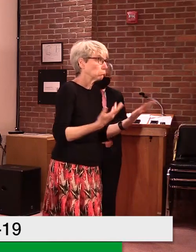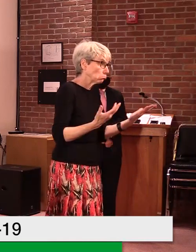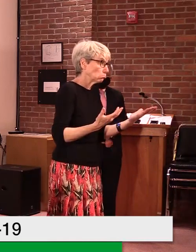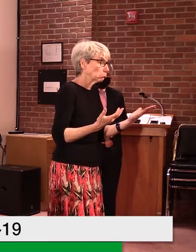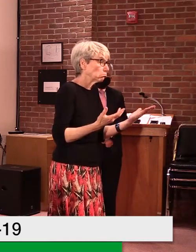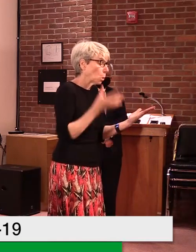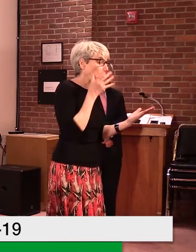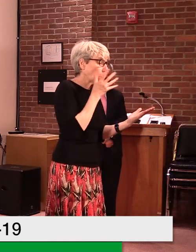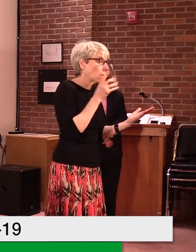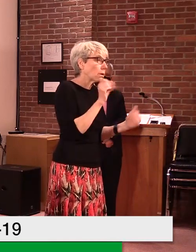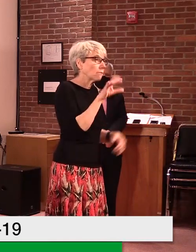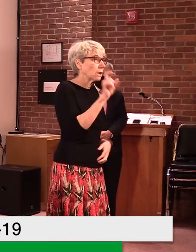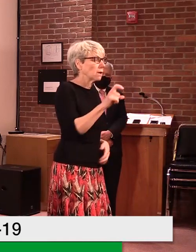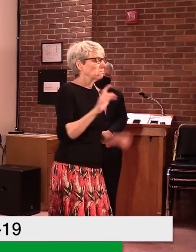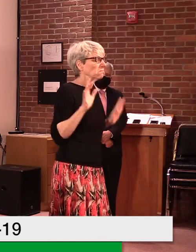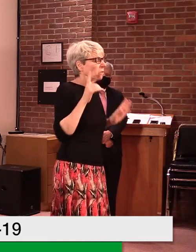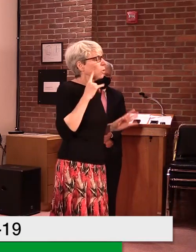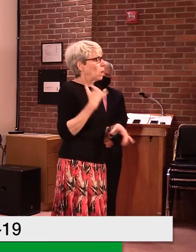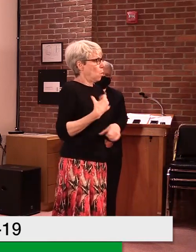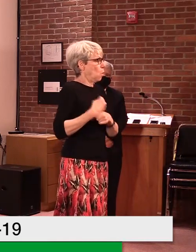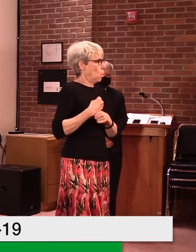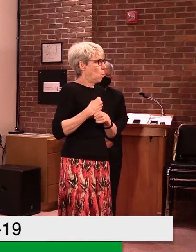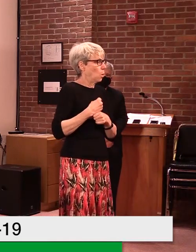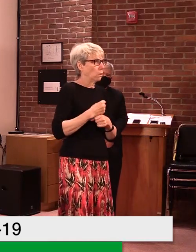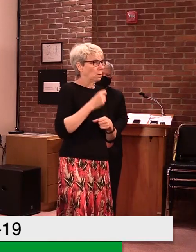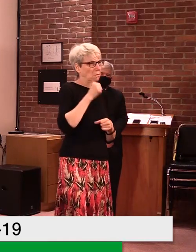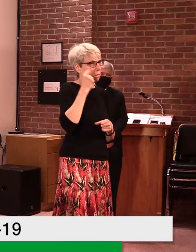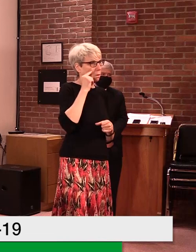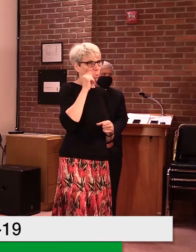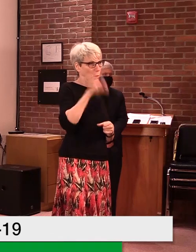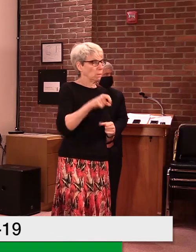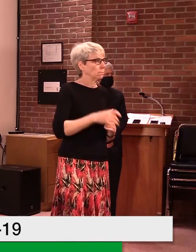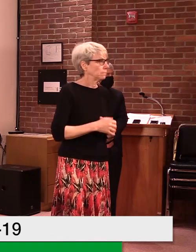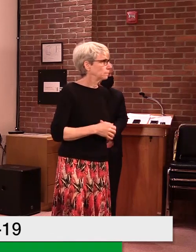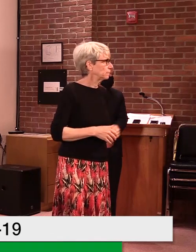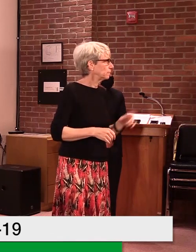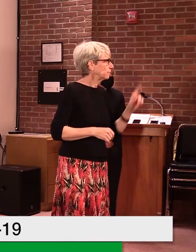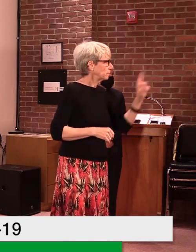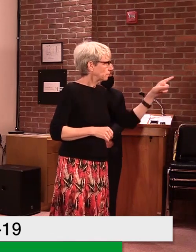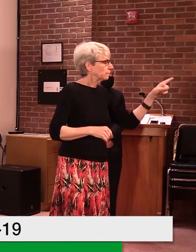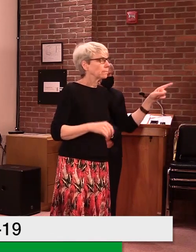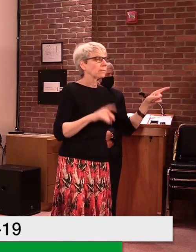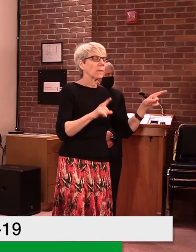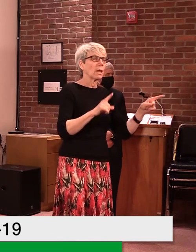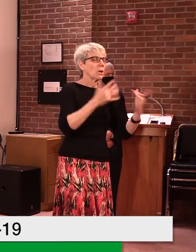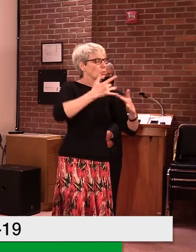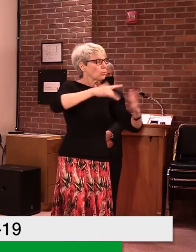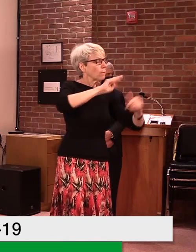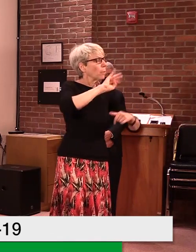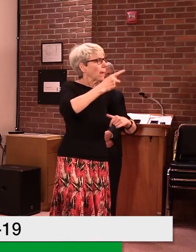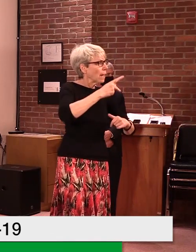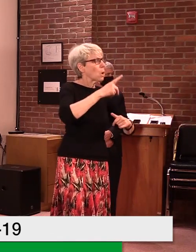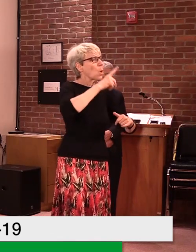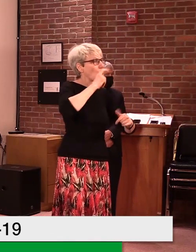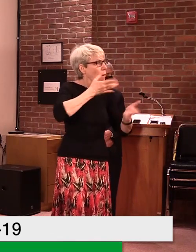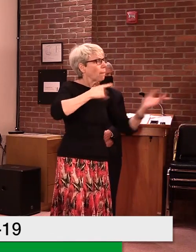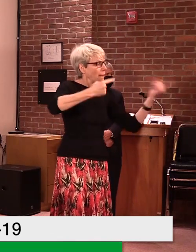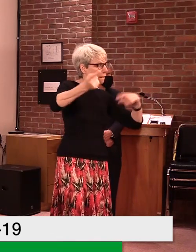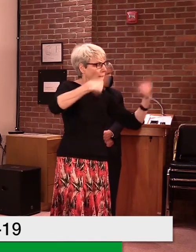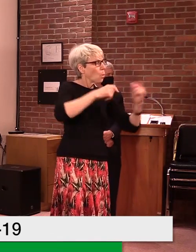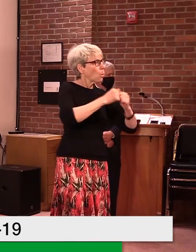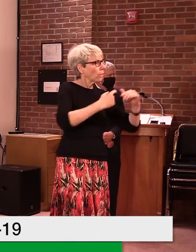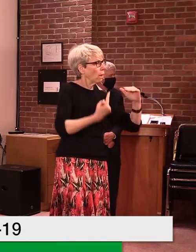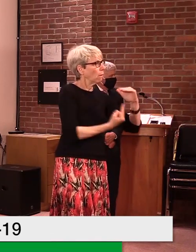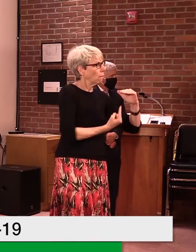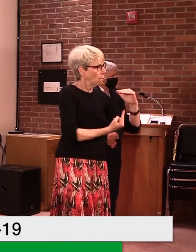it necessary. But I don't believe that that's going to be the case. And then looking at the travel map, maybe this is a question for Commissioner Pichek, but it